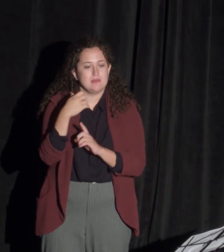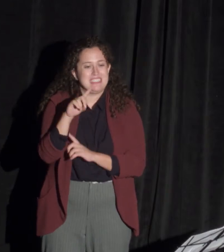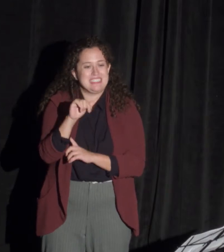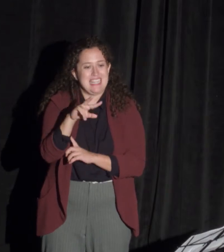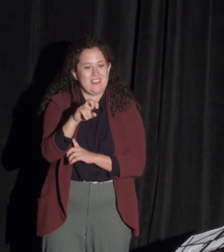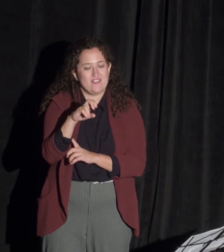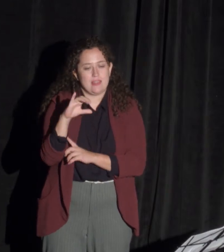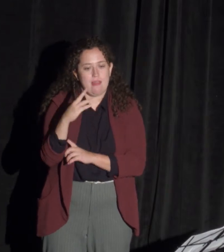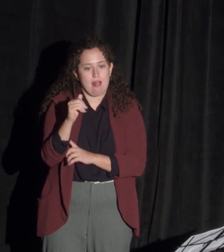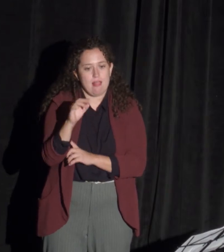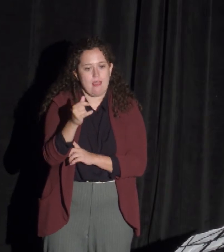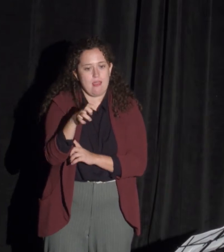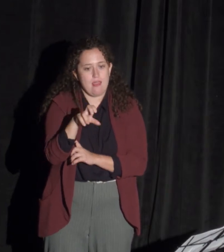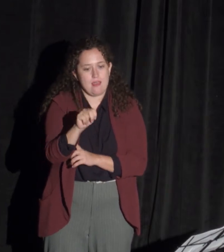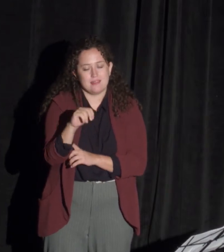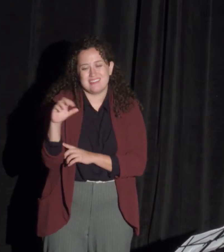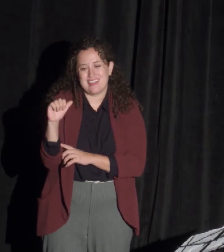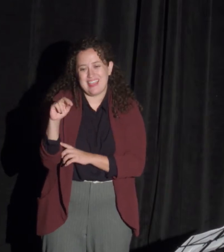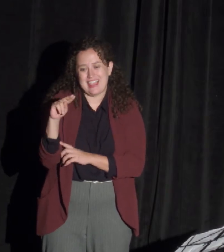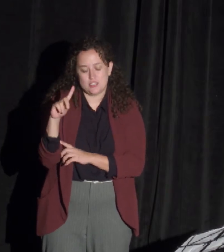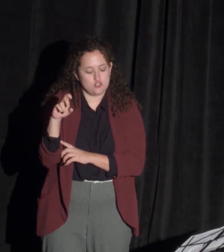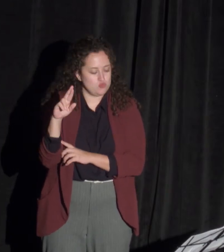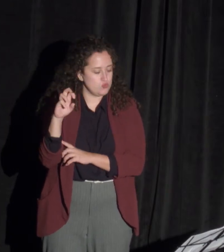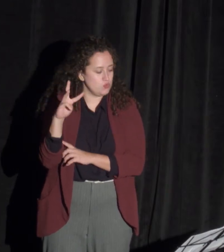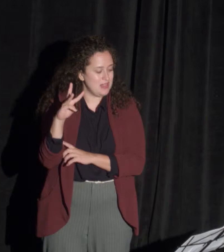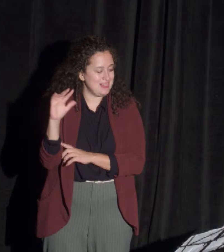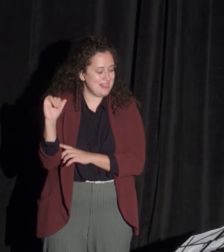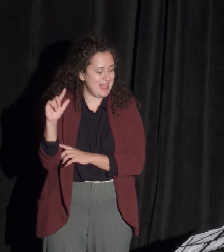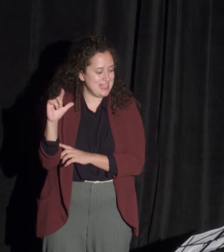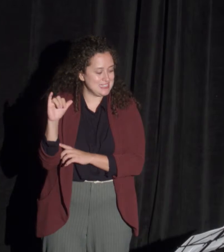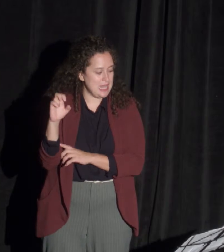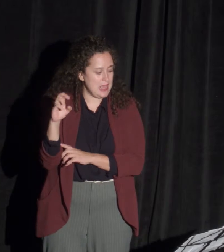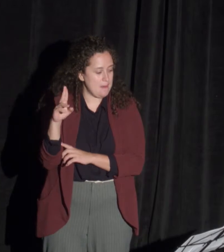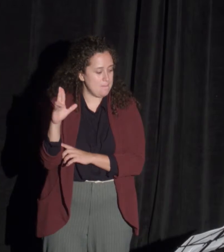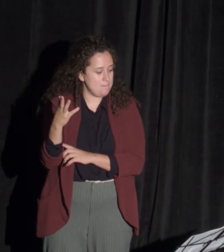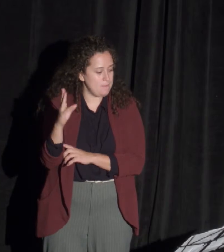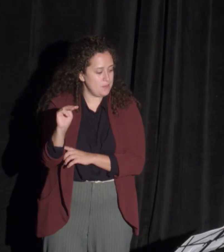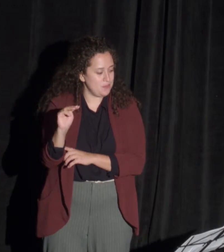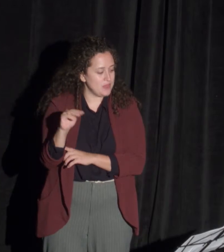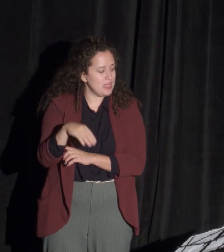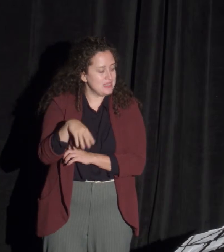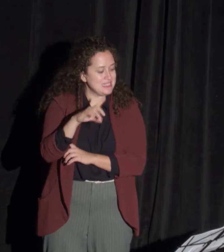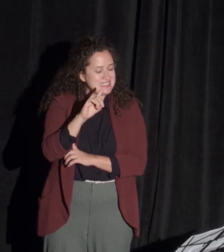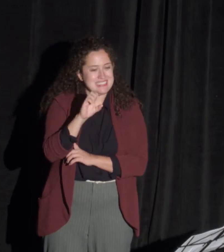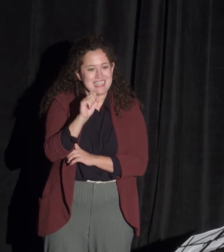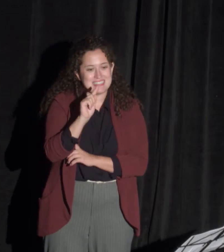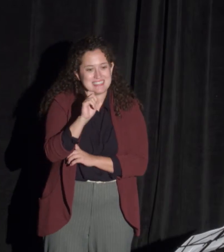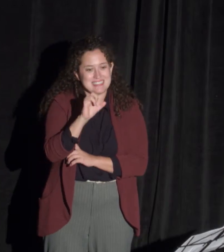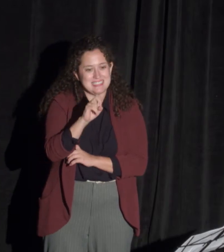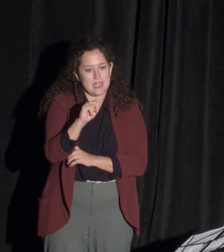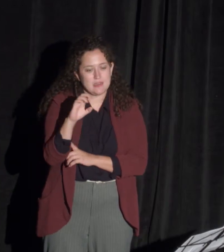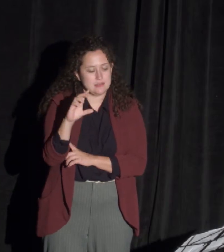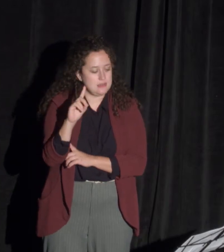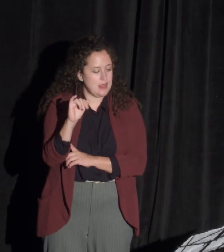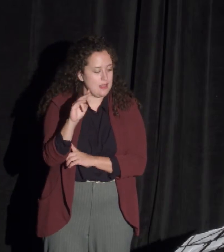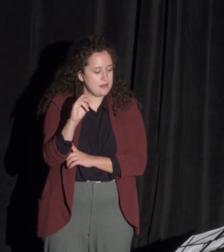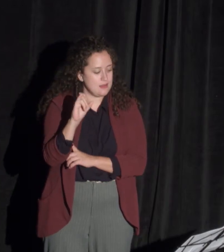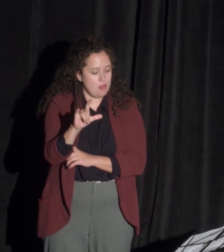Cretton, Andrew Lanham, directed by Destin Daniel Cretton, Walt Disney Studios Motion Pictures. Space Sweepers,